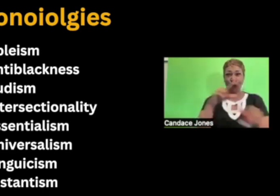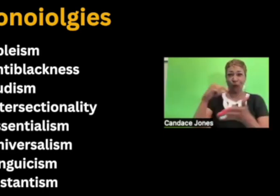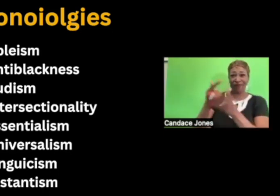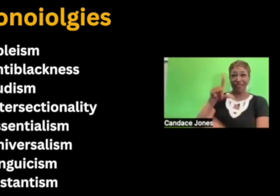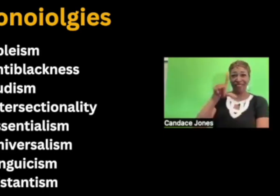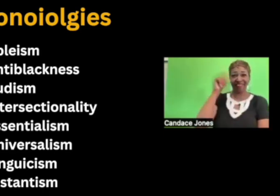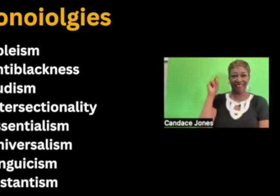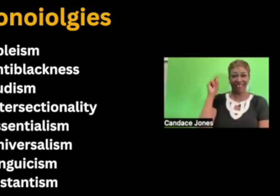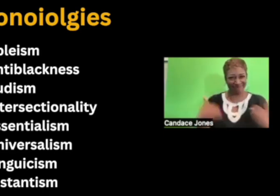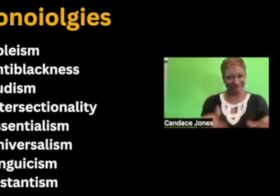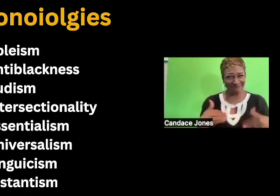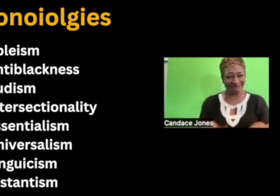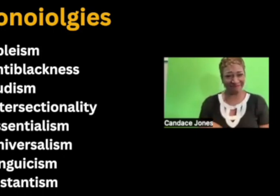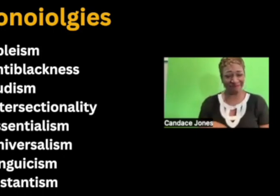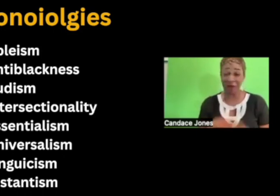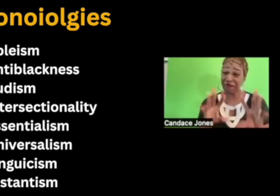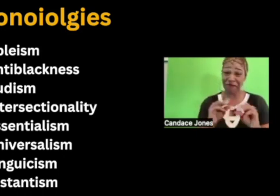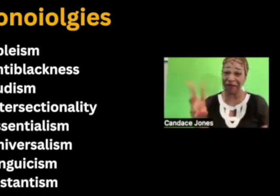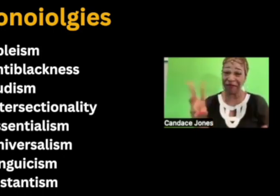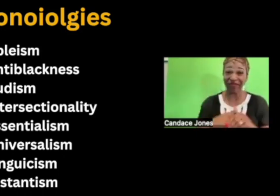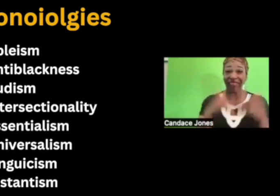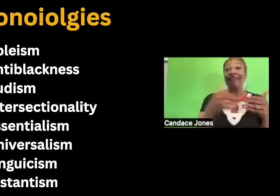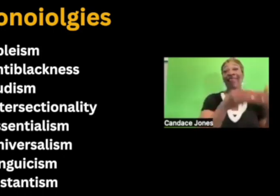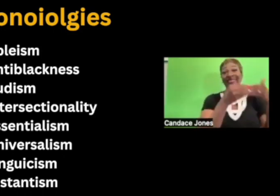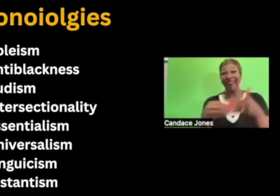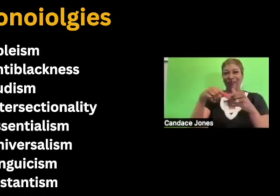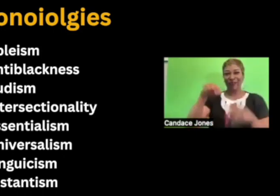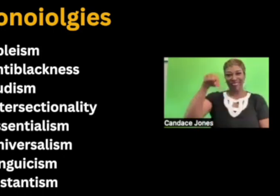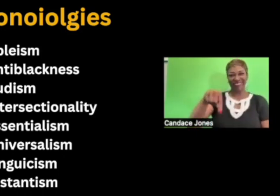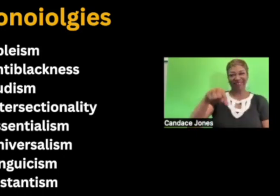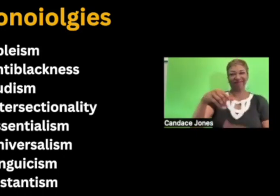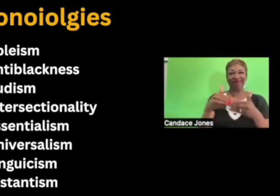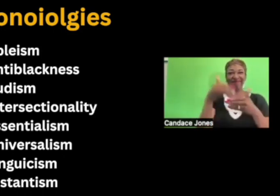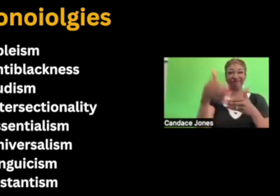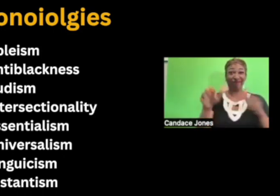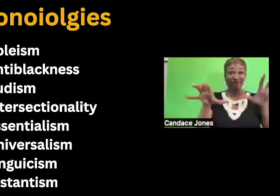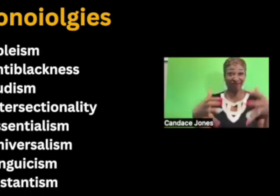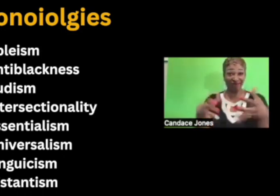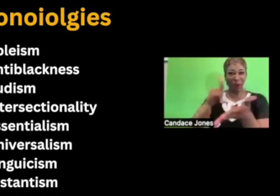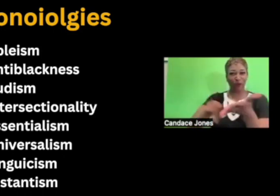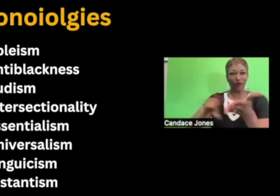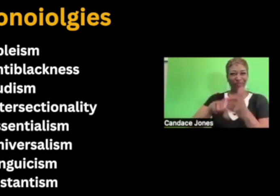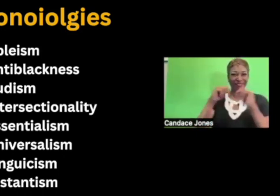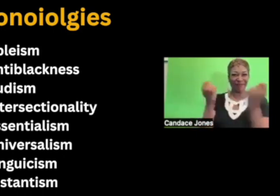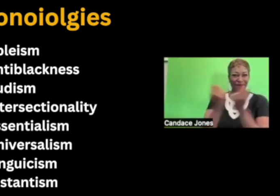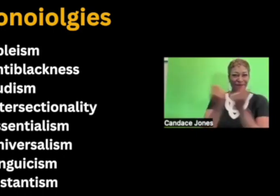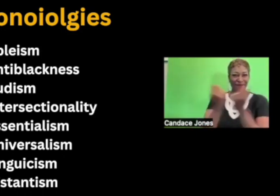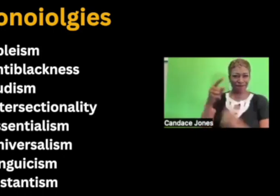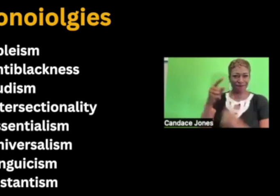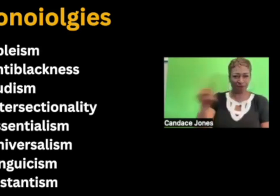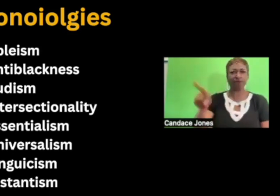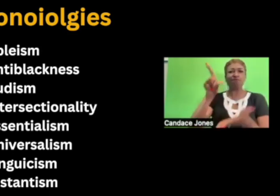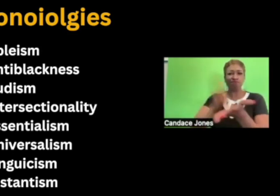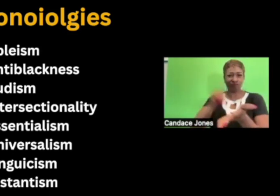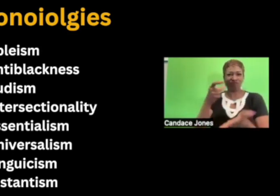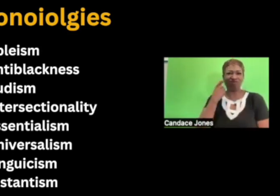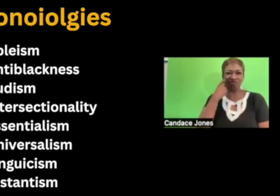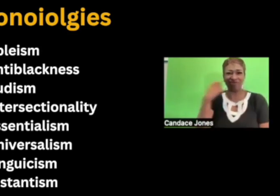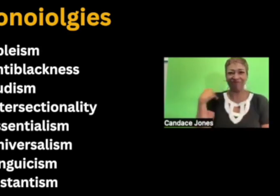If you talk about Black Deaf Game, that was really fascinating. So that's where we have a